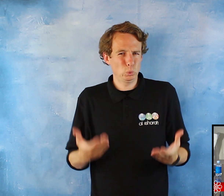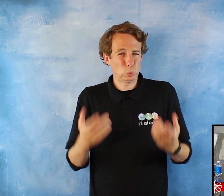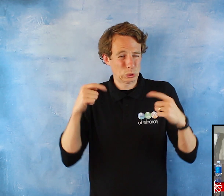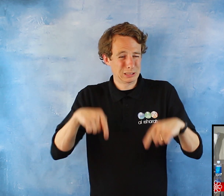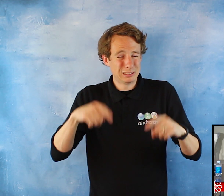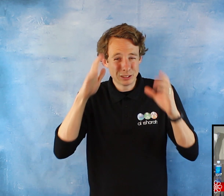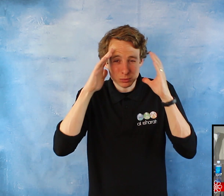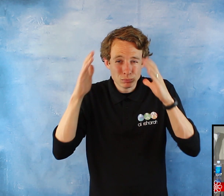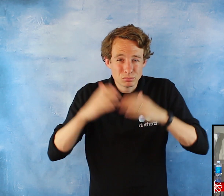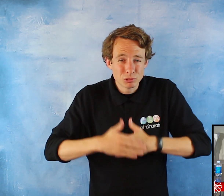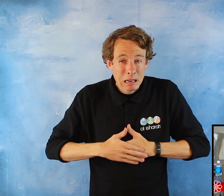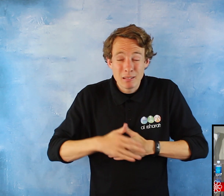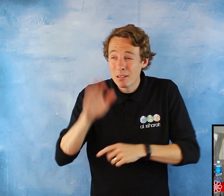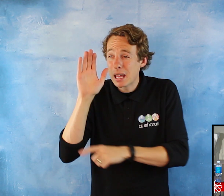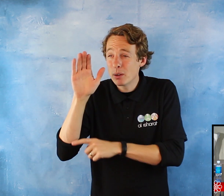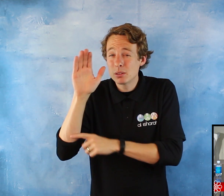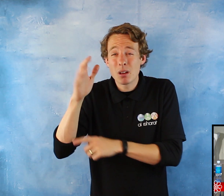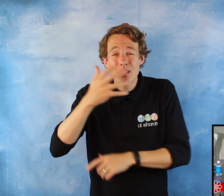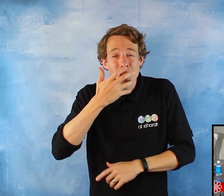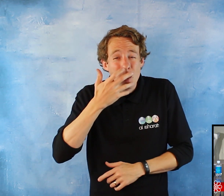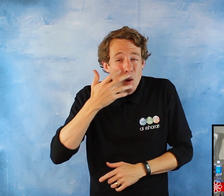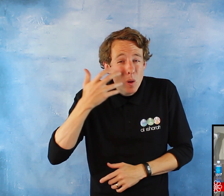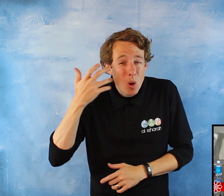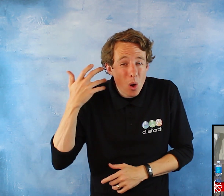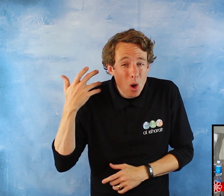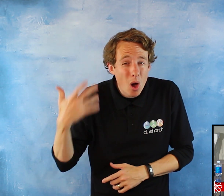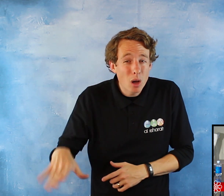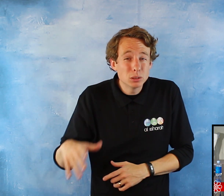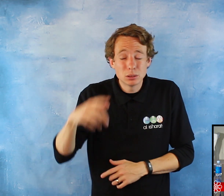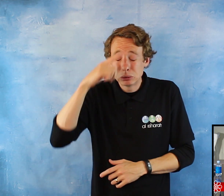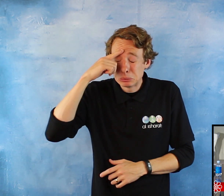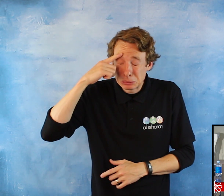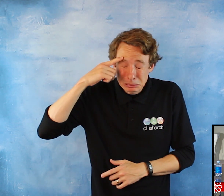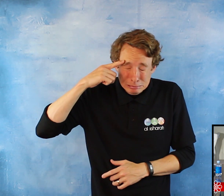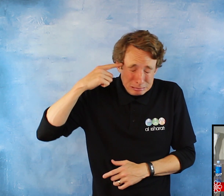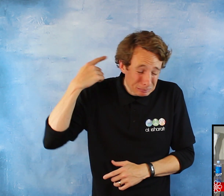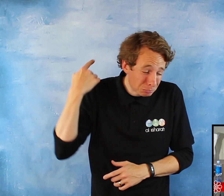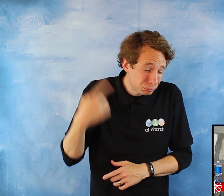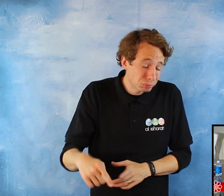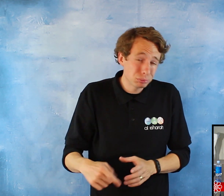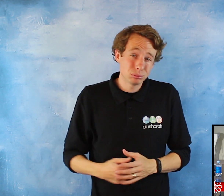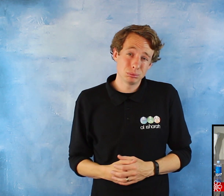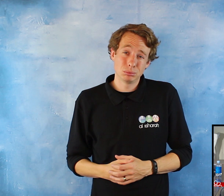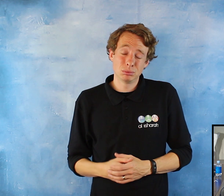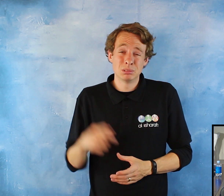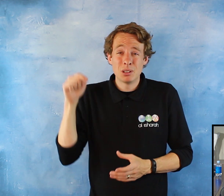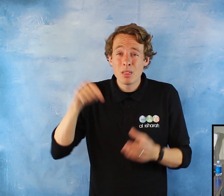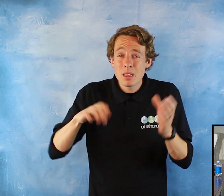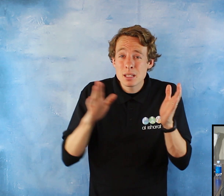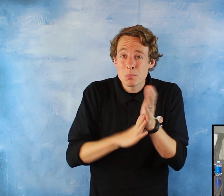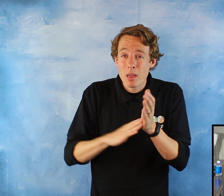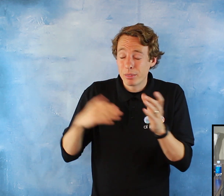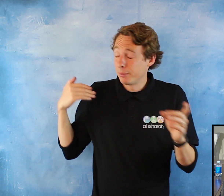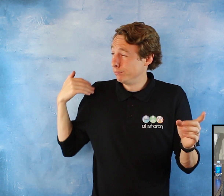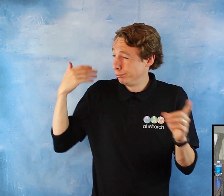today we are here praying. It's very hot day. Whole this month, around a month,